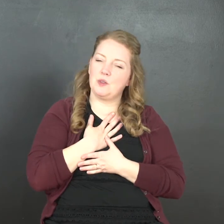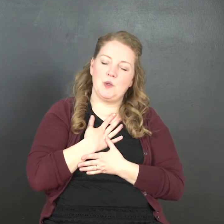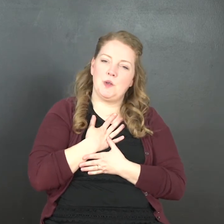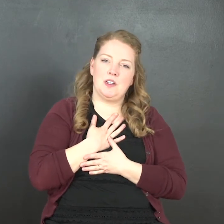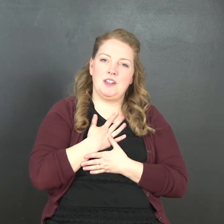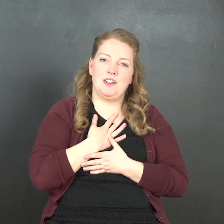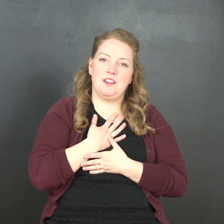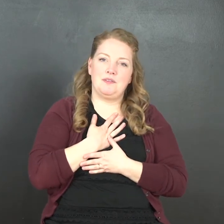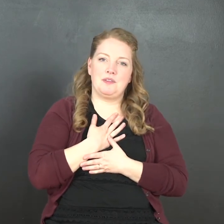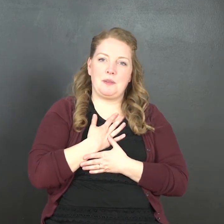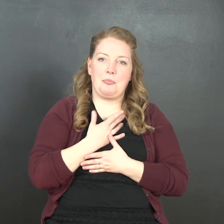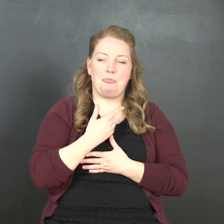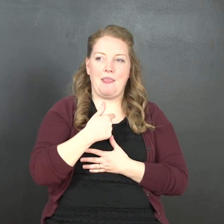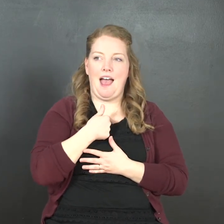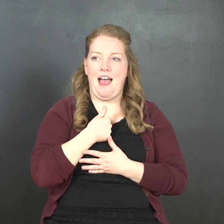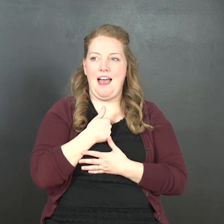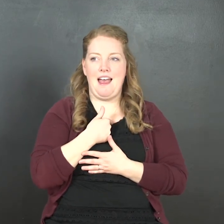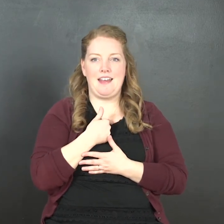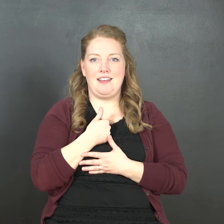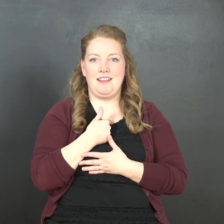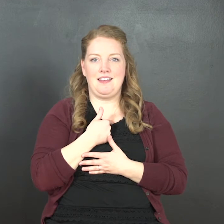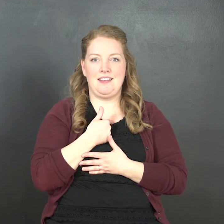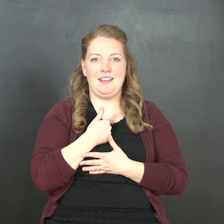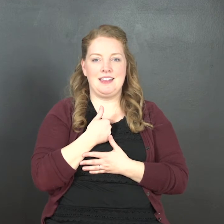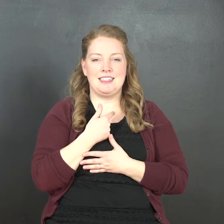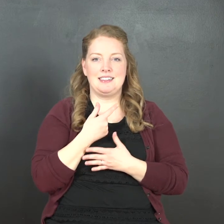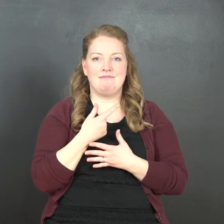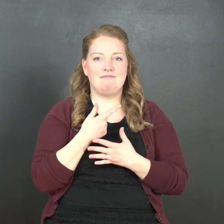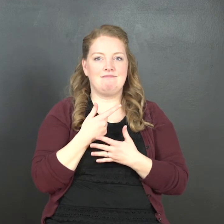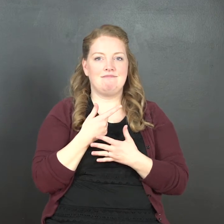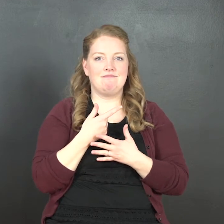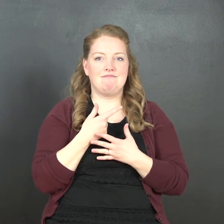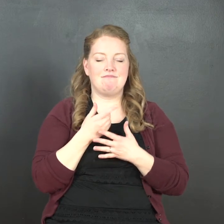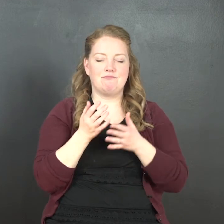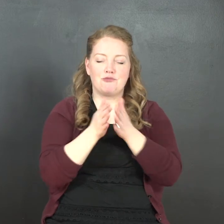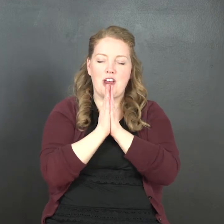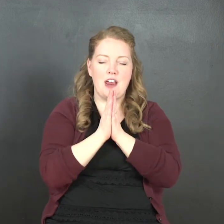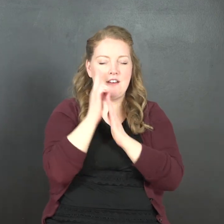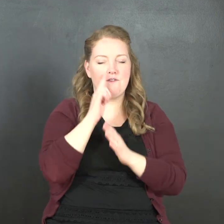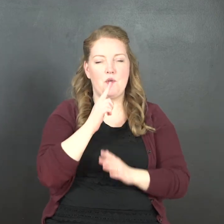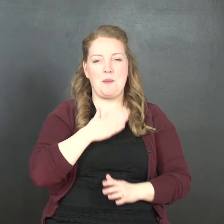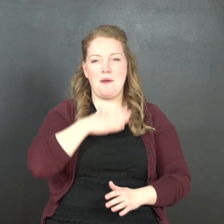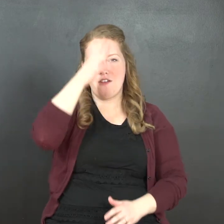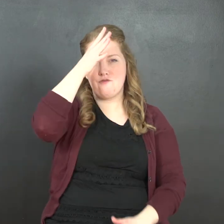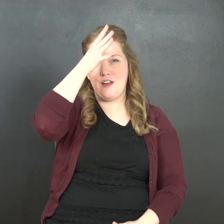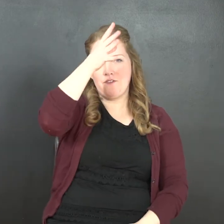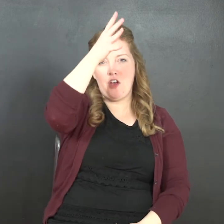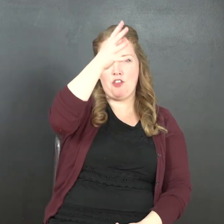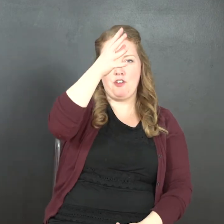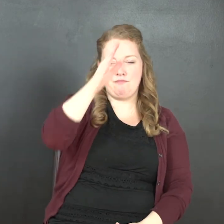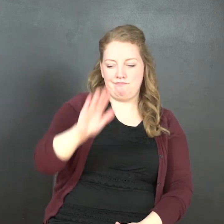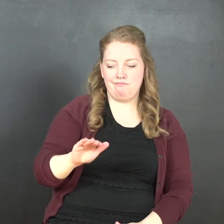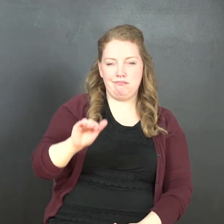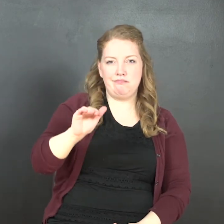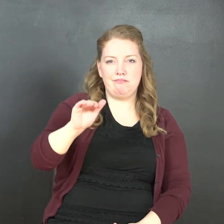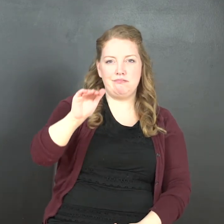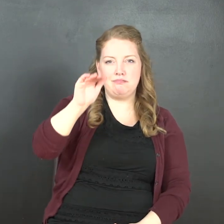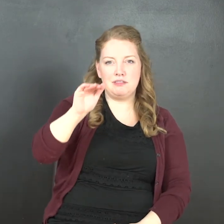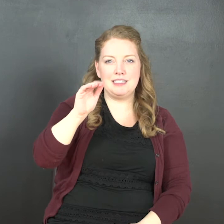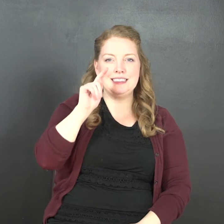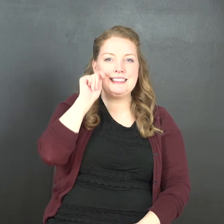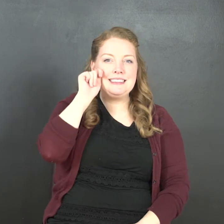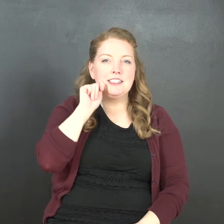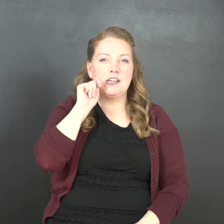Spent my entire teen years, my college life, my early adulthood years, praying for my grandfather, because I